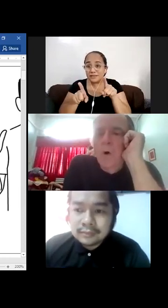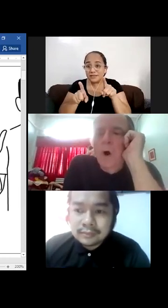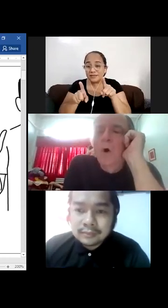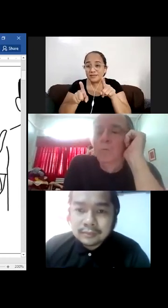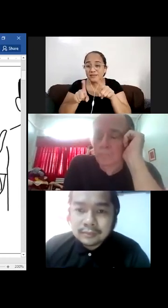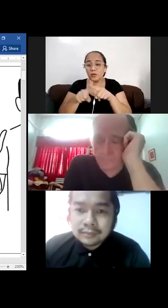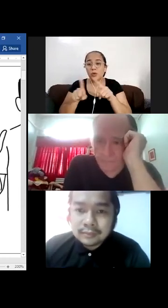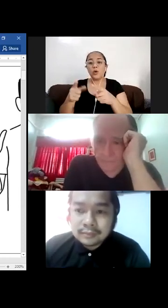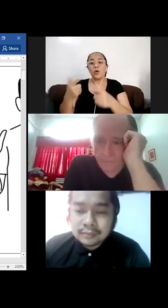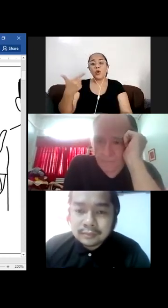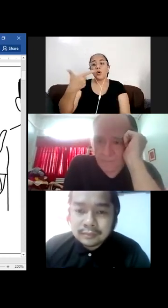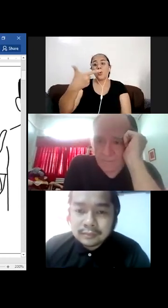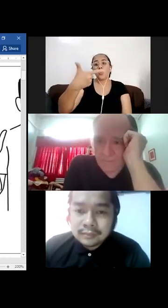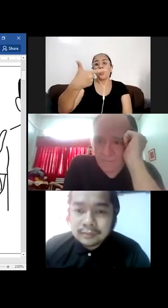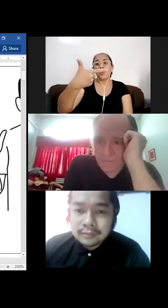go home.